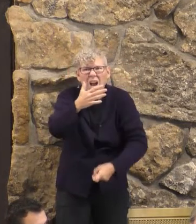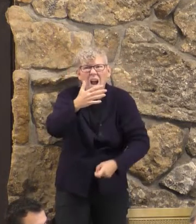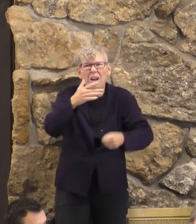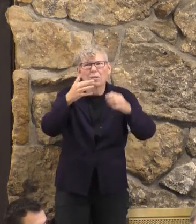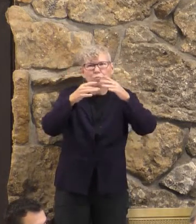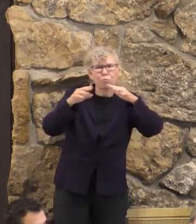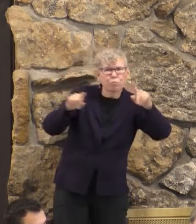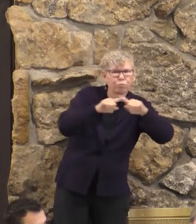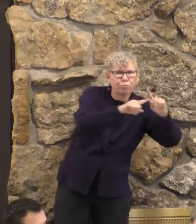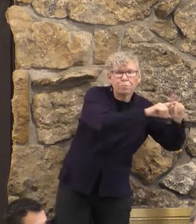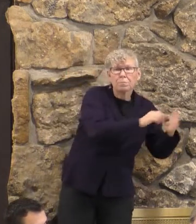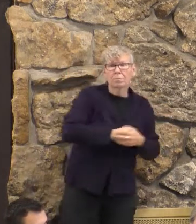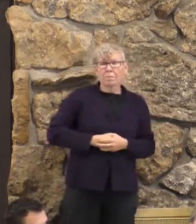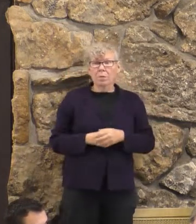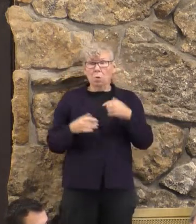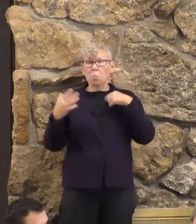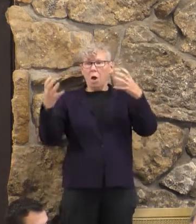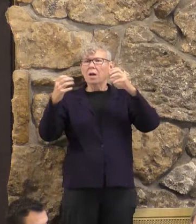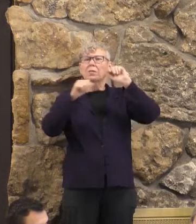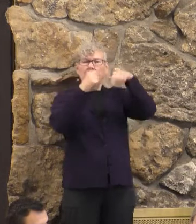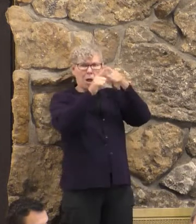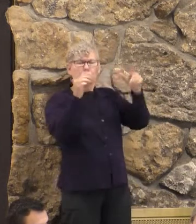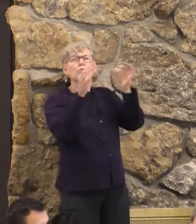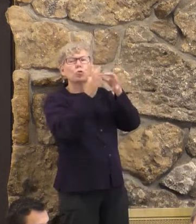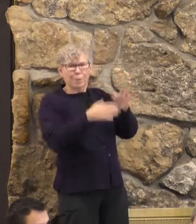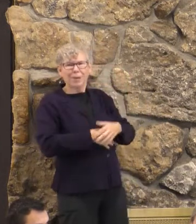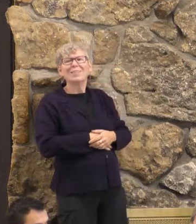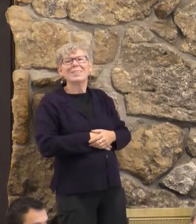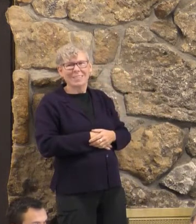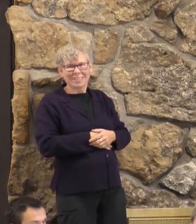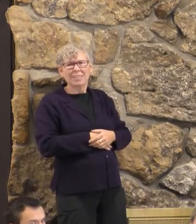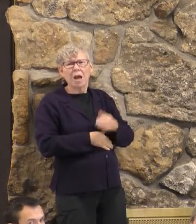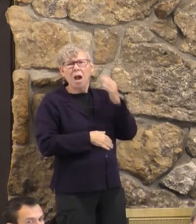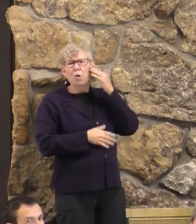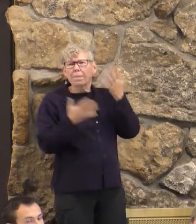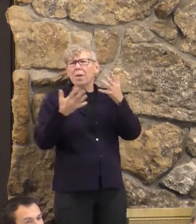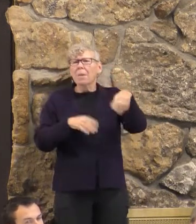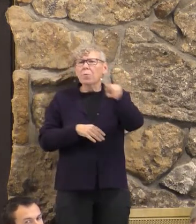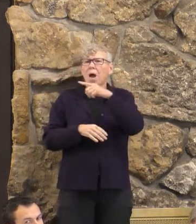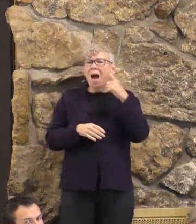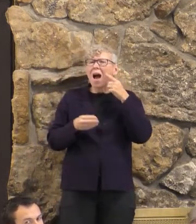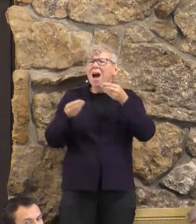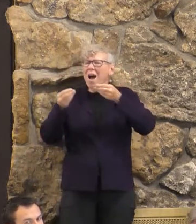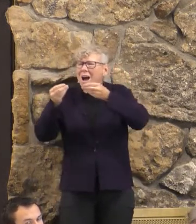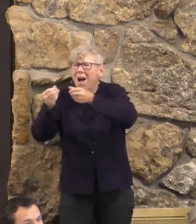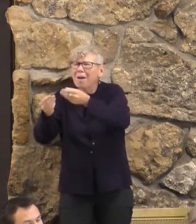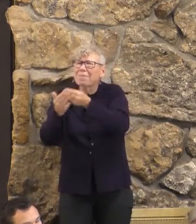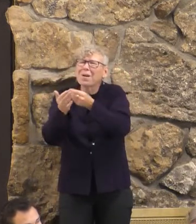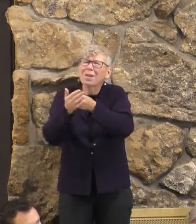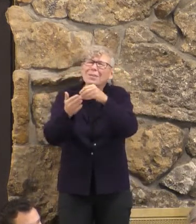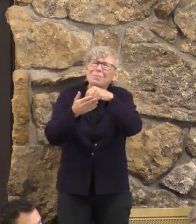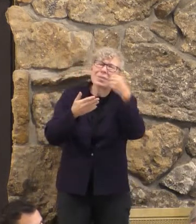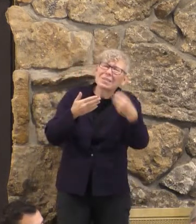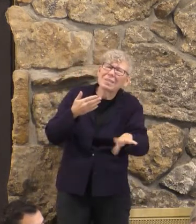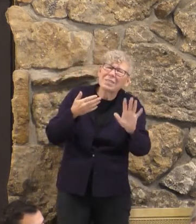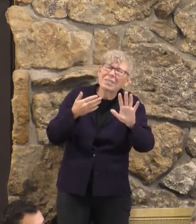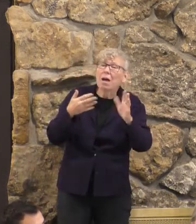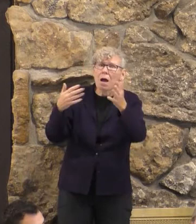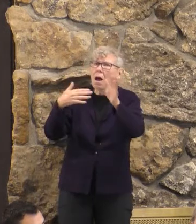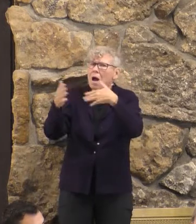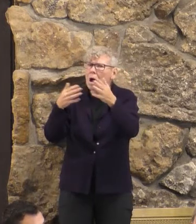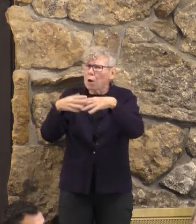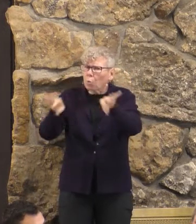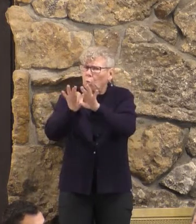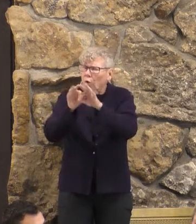little bit more to get the medical person, I would absolutely encourage you to do that as well. First of all, the quality of interpretation is going to be better, but second